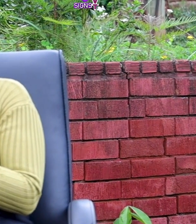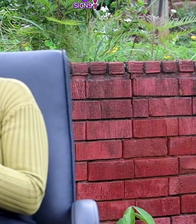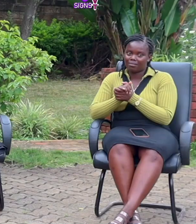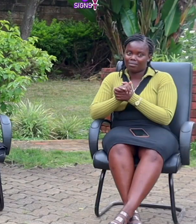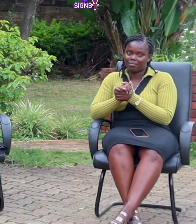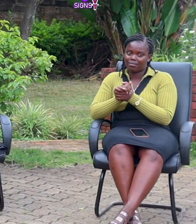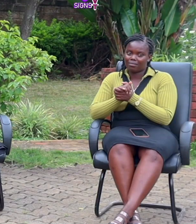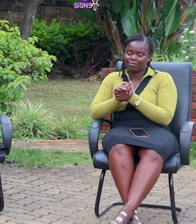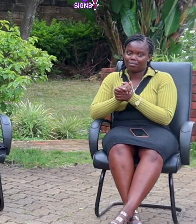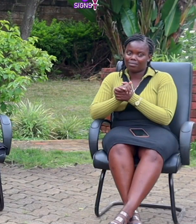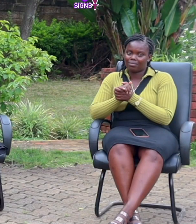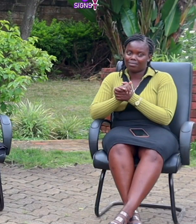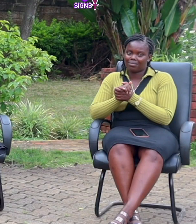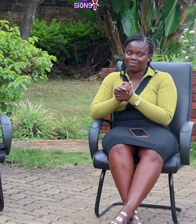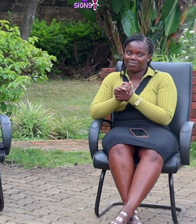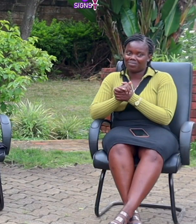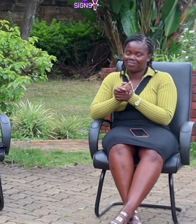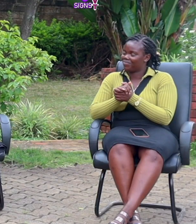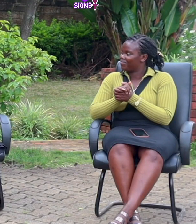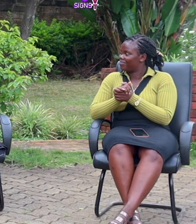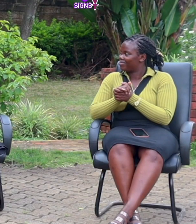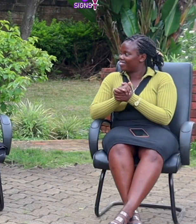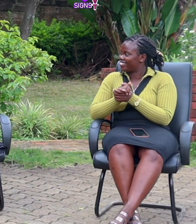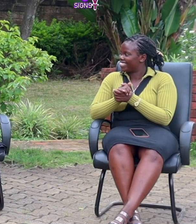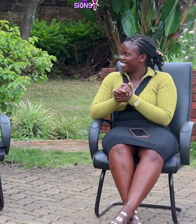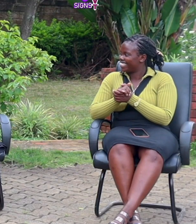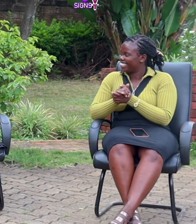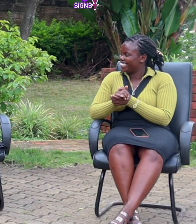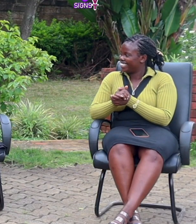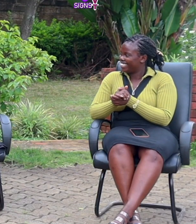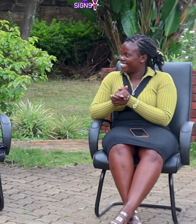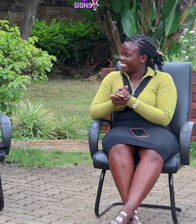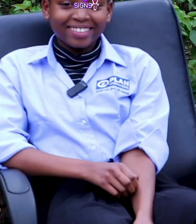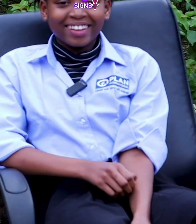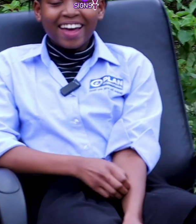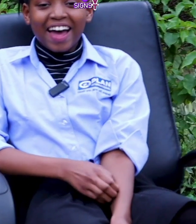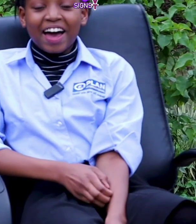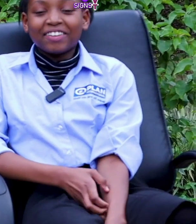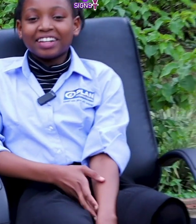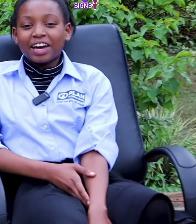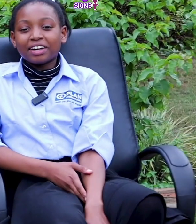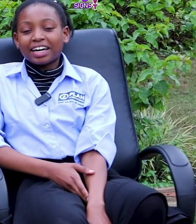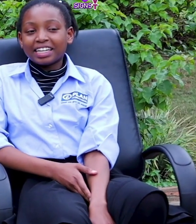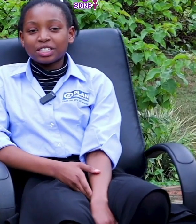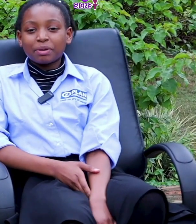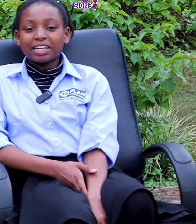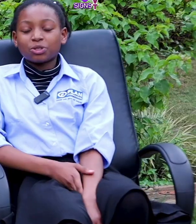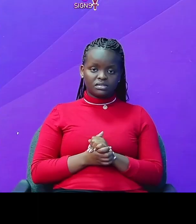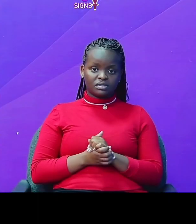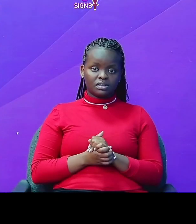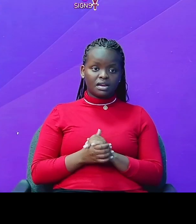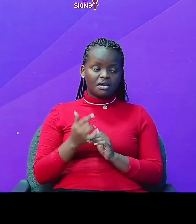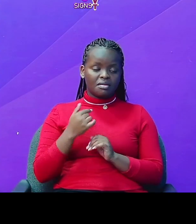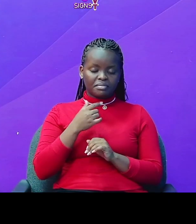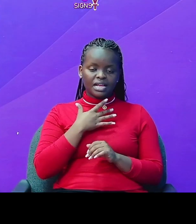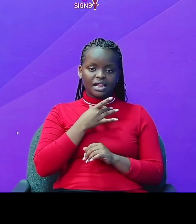your goals. So in future, what would you like to become? If I may do a follow-up question. I inspire to